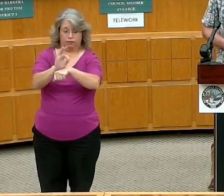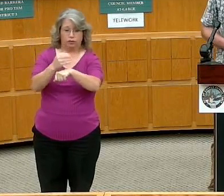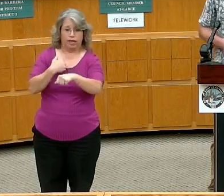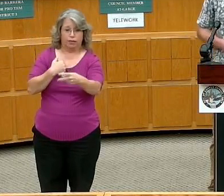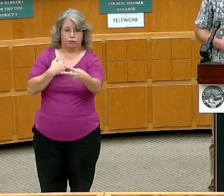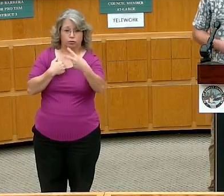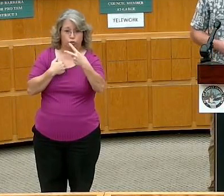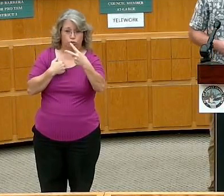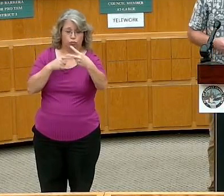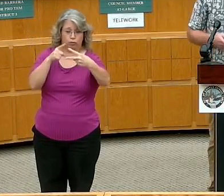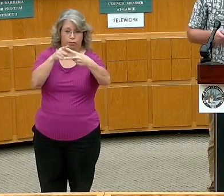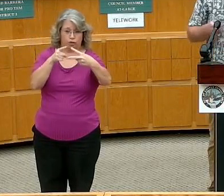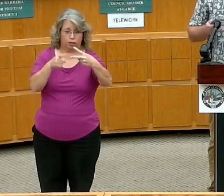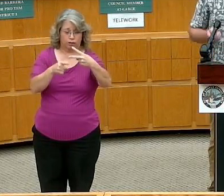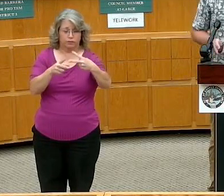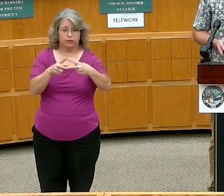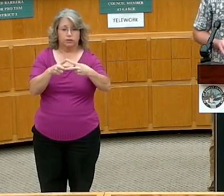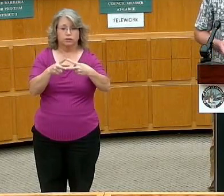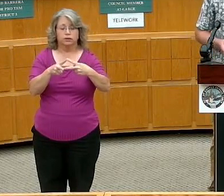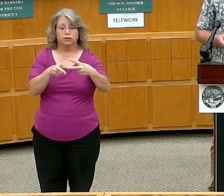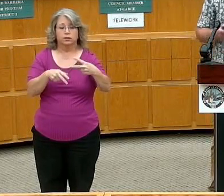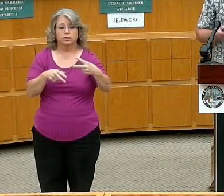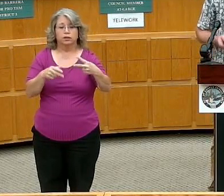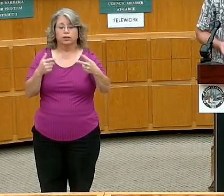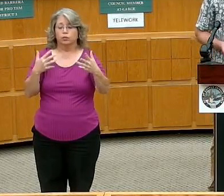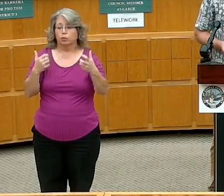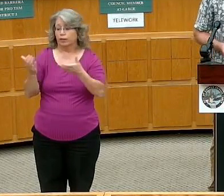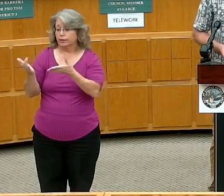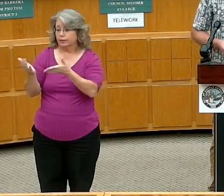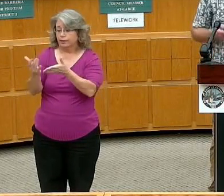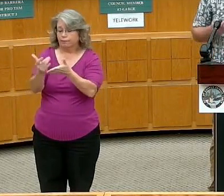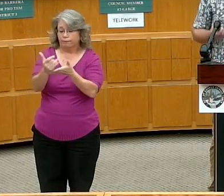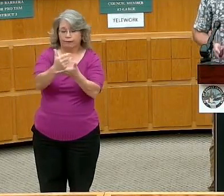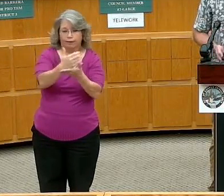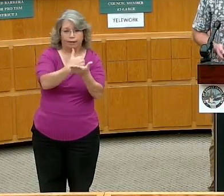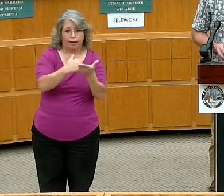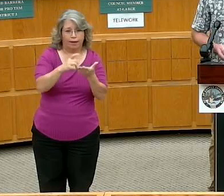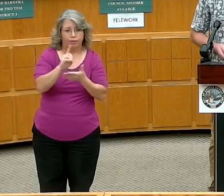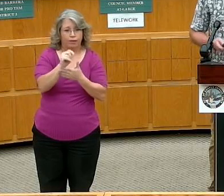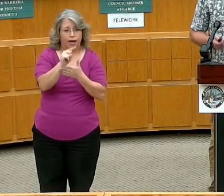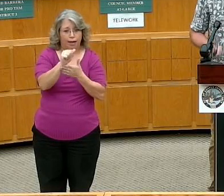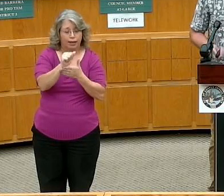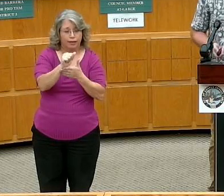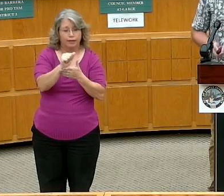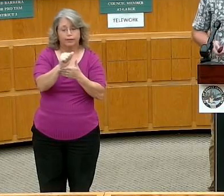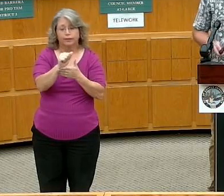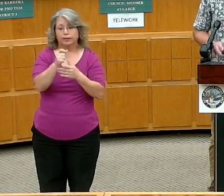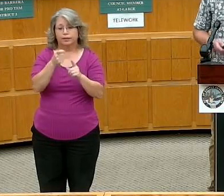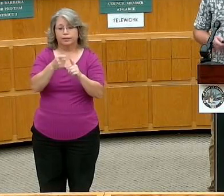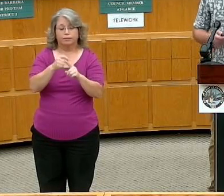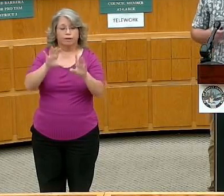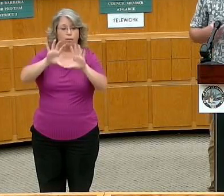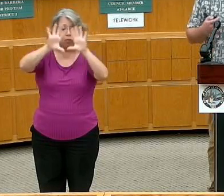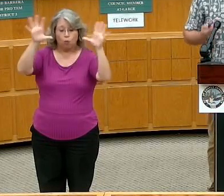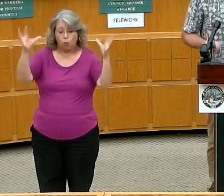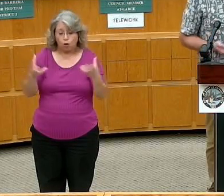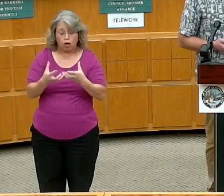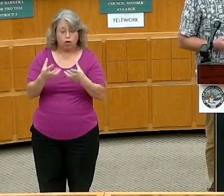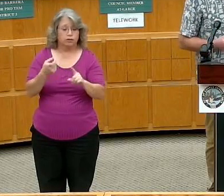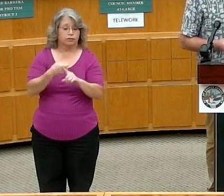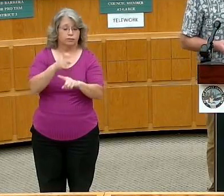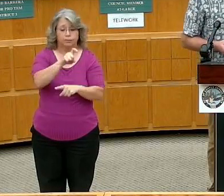find from around the Coastal Bend, around Texas, the United States, and the world to try to